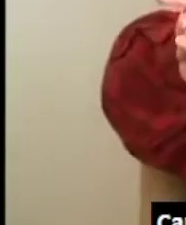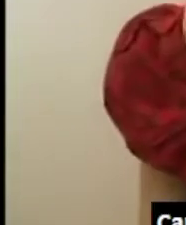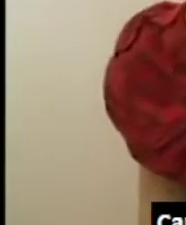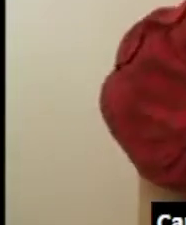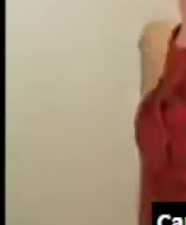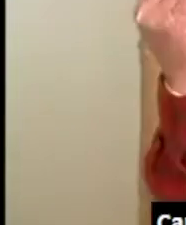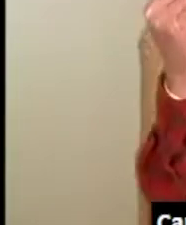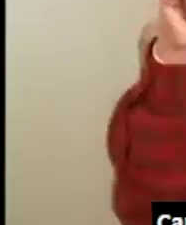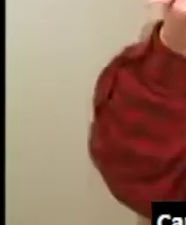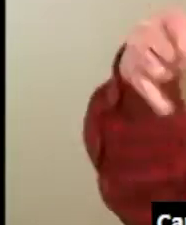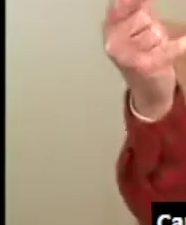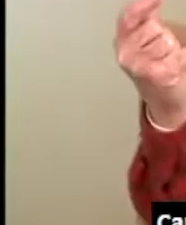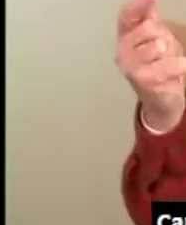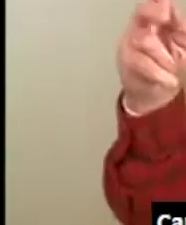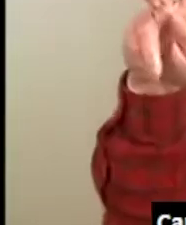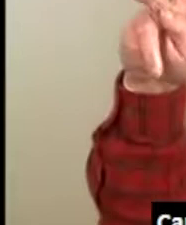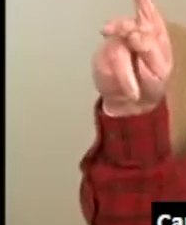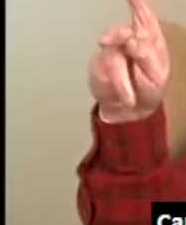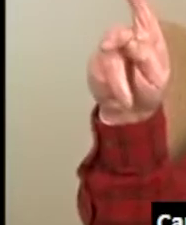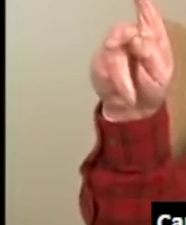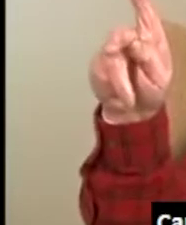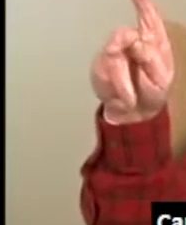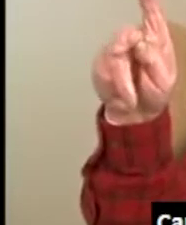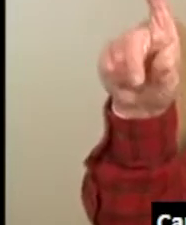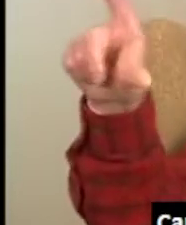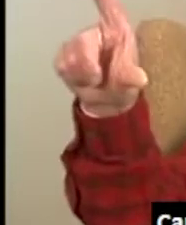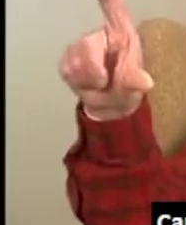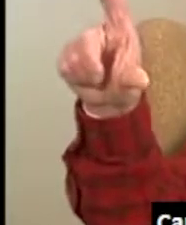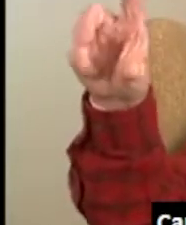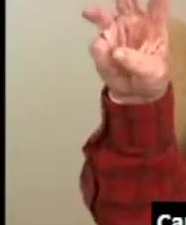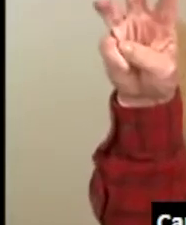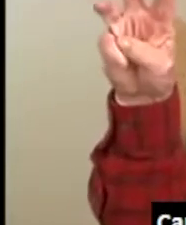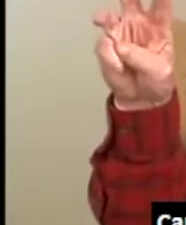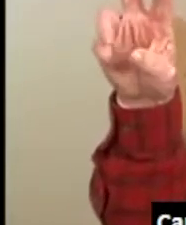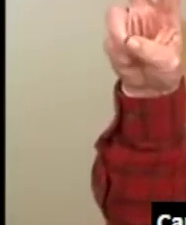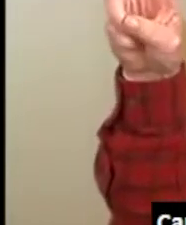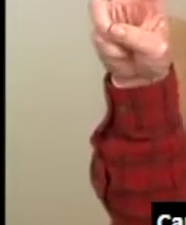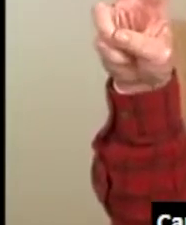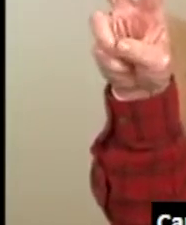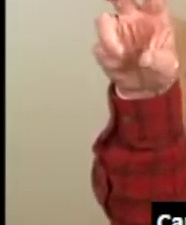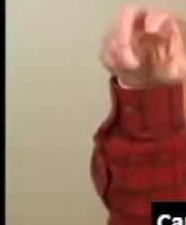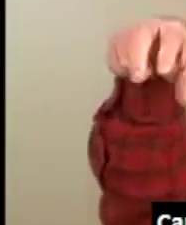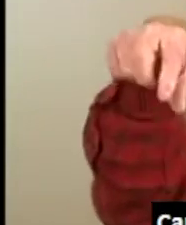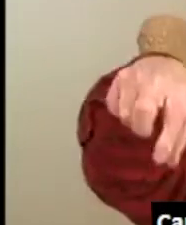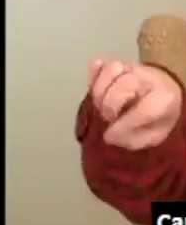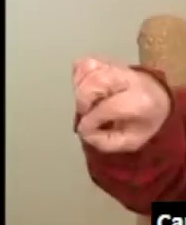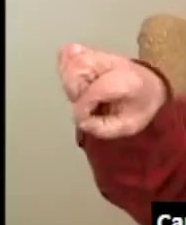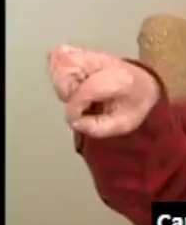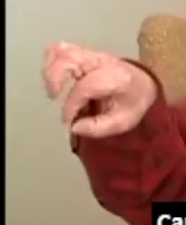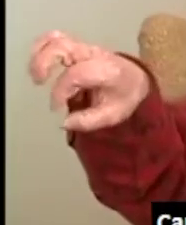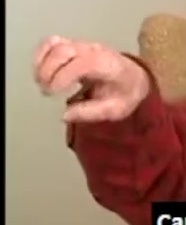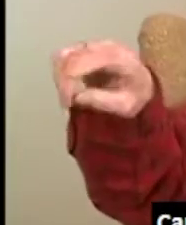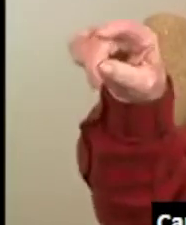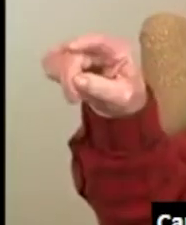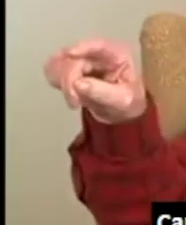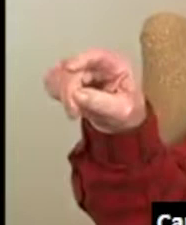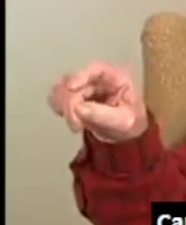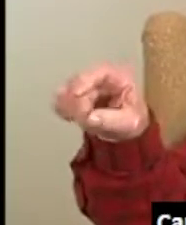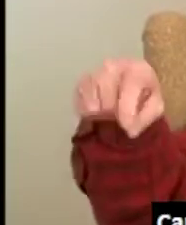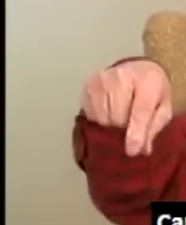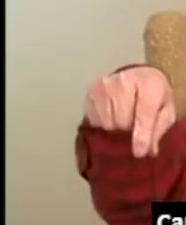H, R, I, J, K, L, M, N, O,